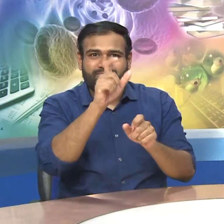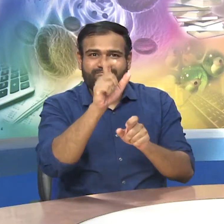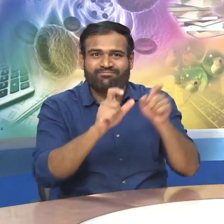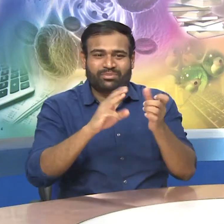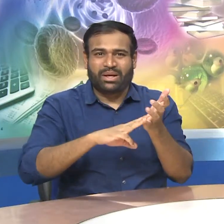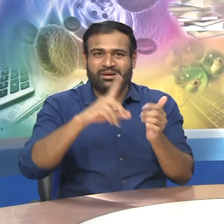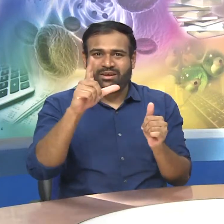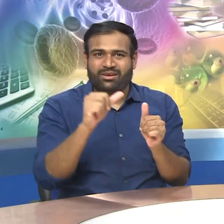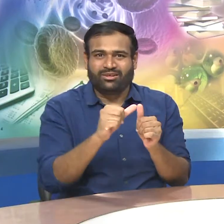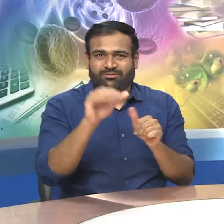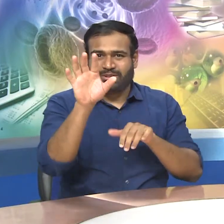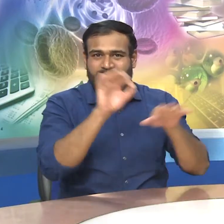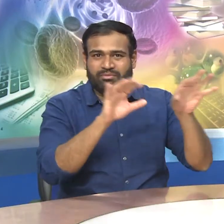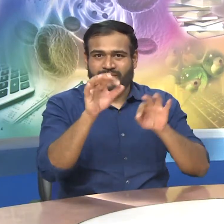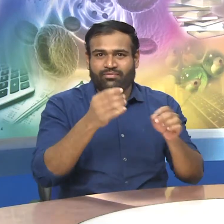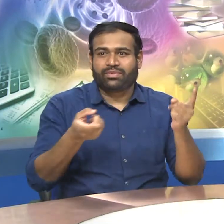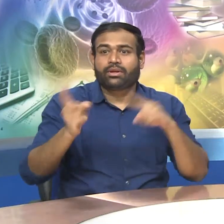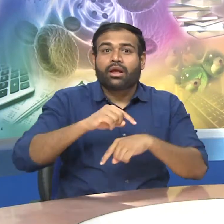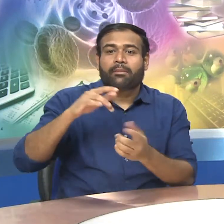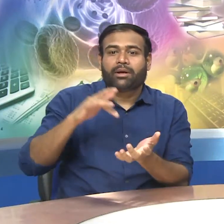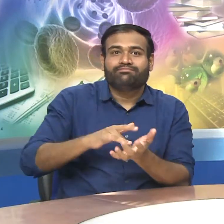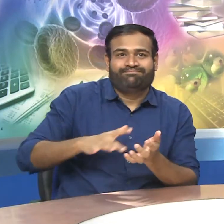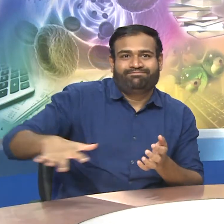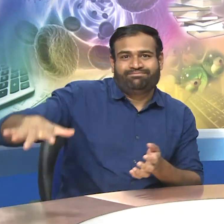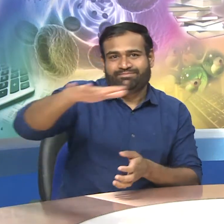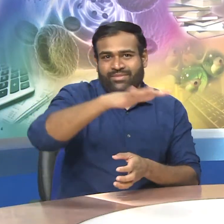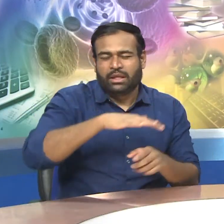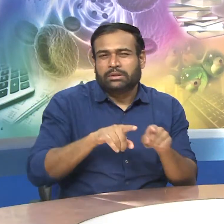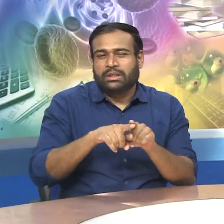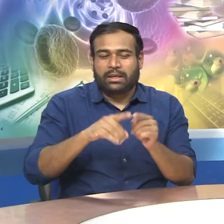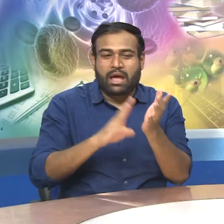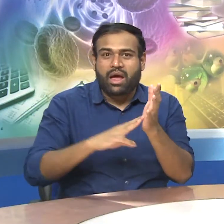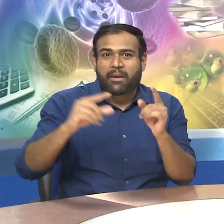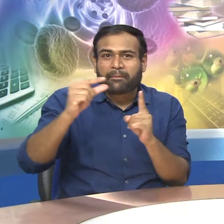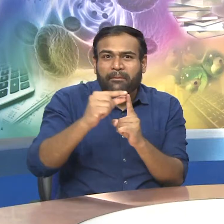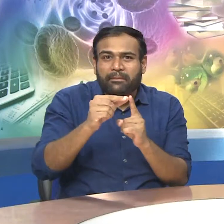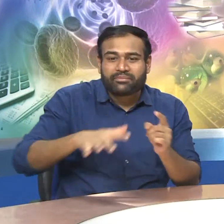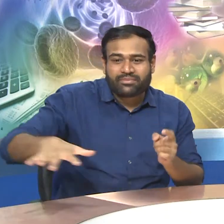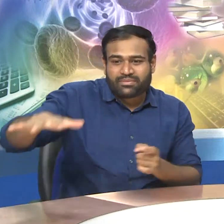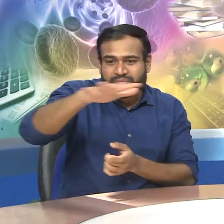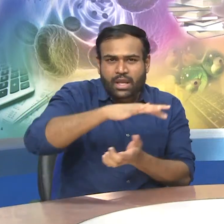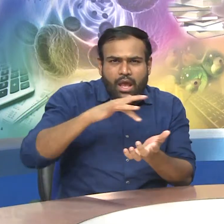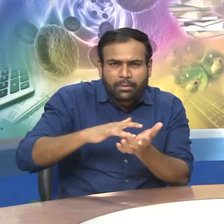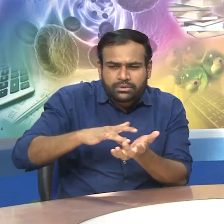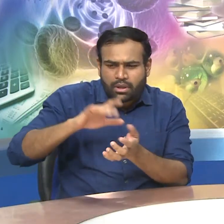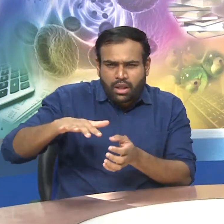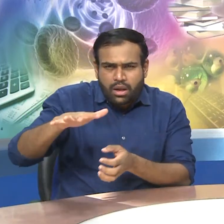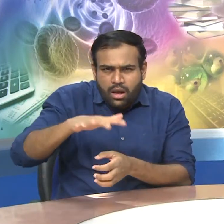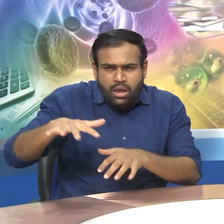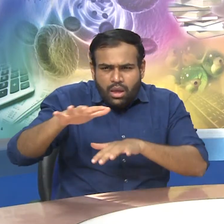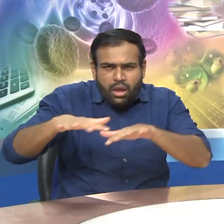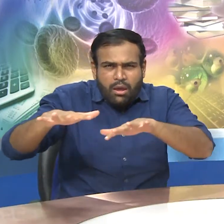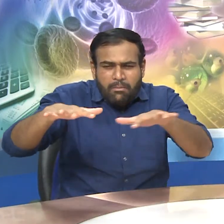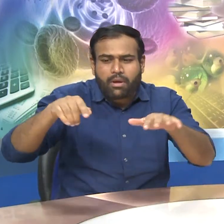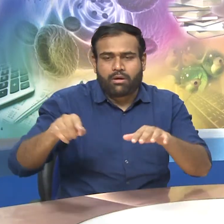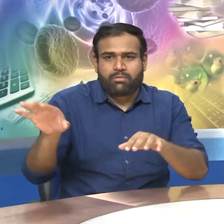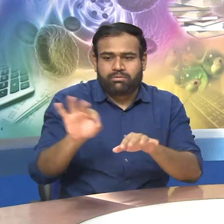Members are elected from territorial constituencies. Every state is divided into as many